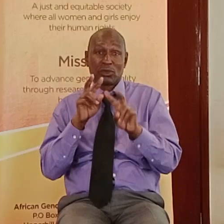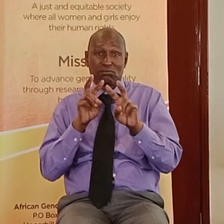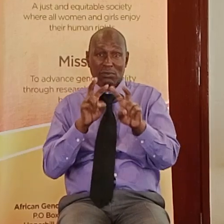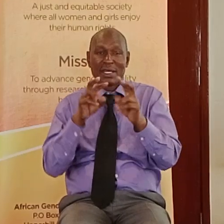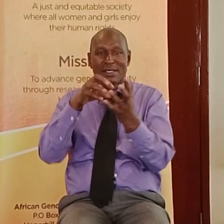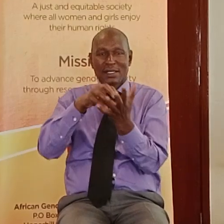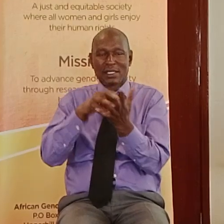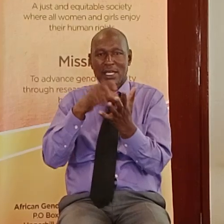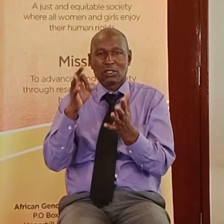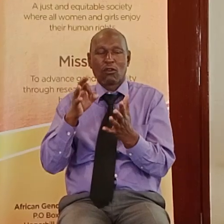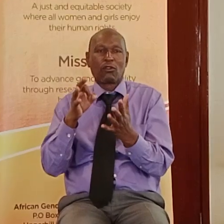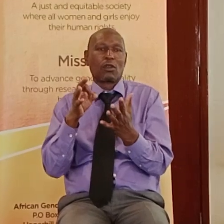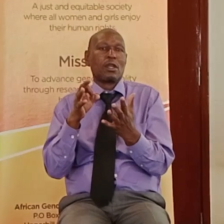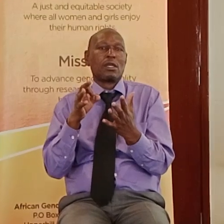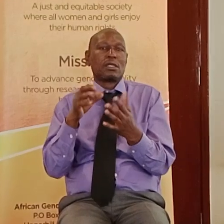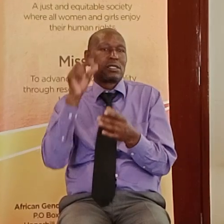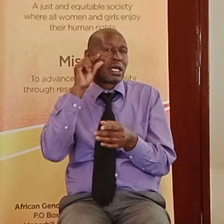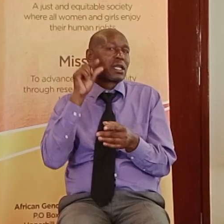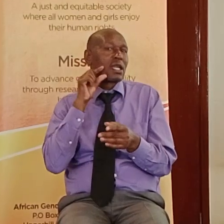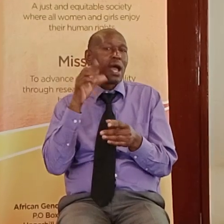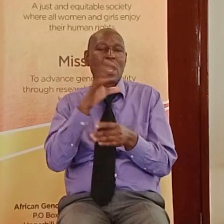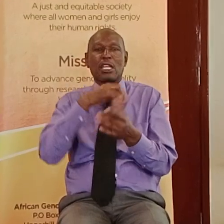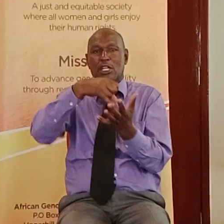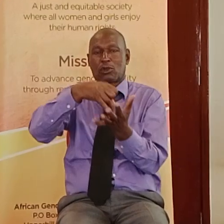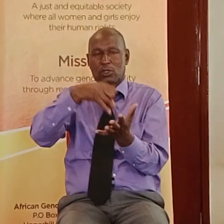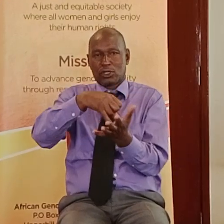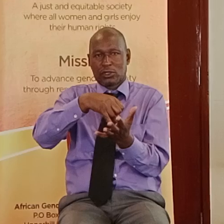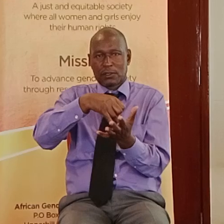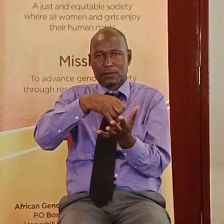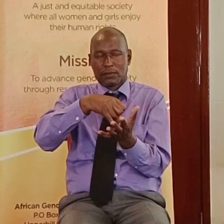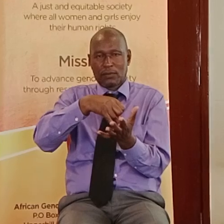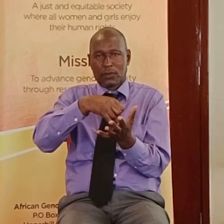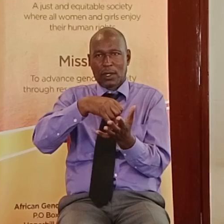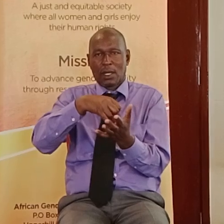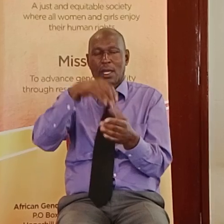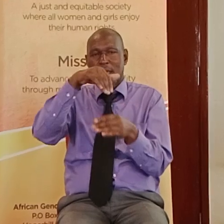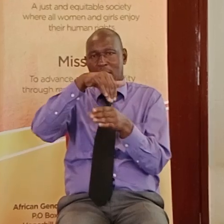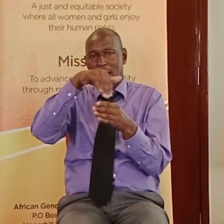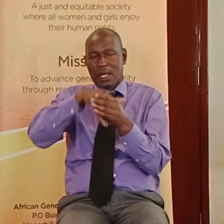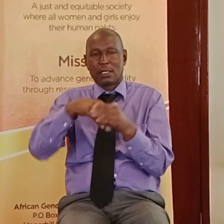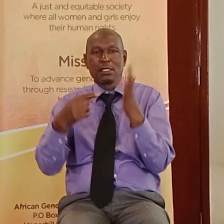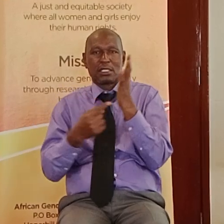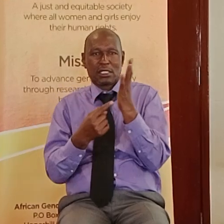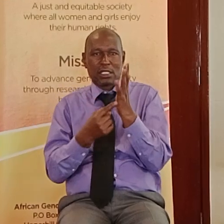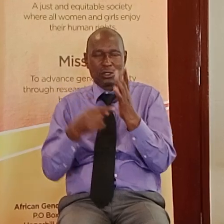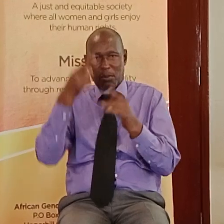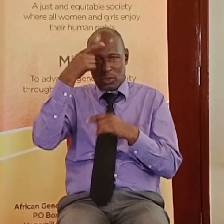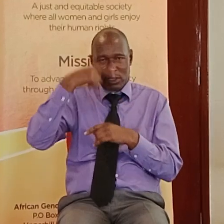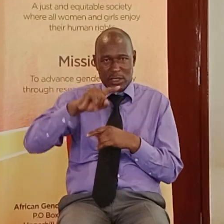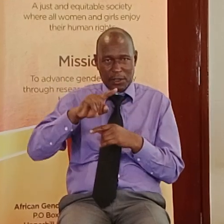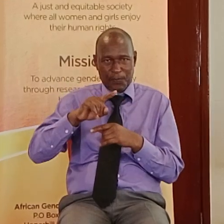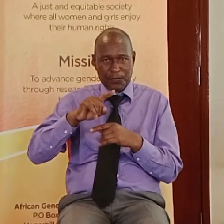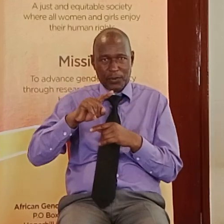gender and inclusion, integration in climate policy. So that we ask ourselves, where are we in terms